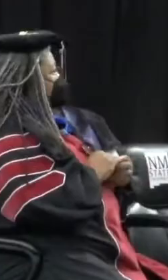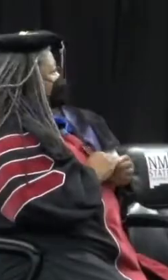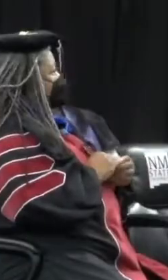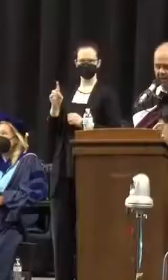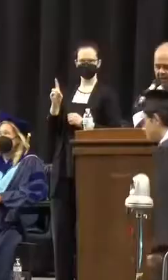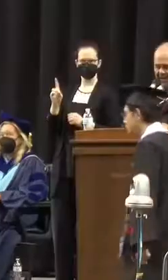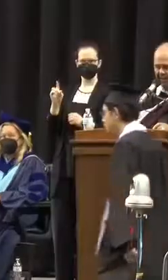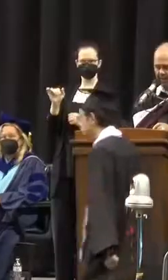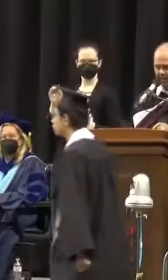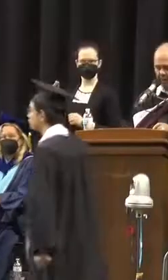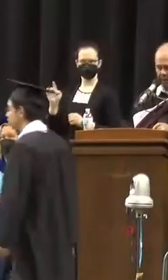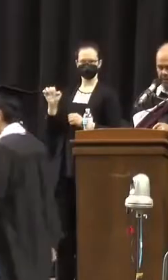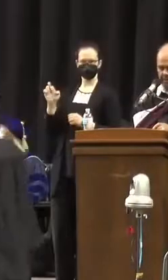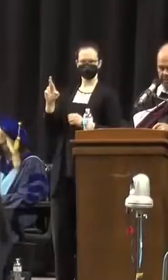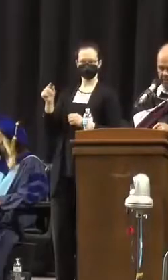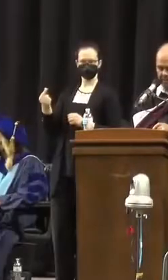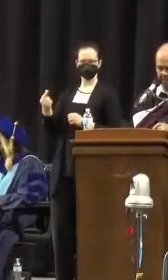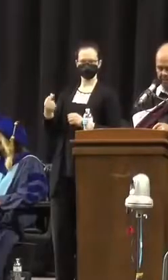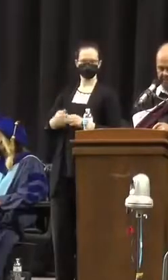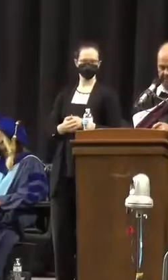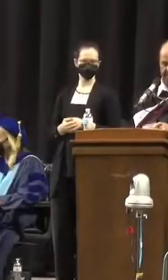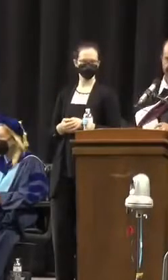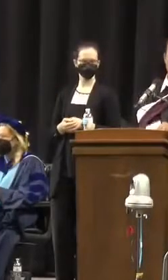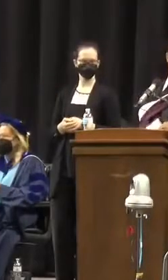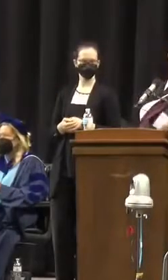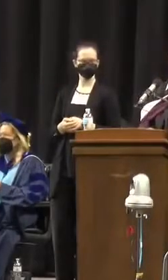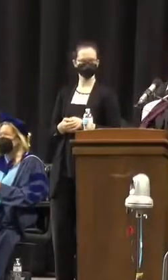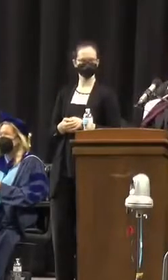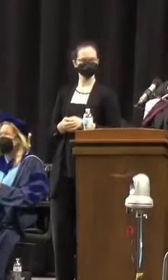Van Gordon Dimberg,